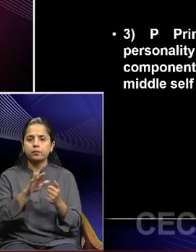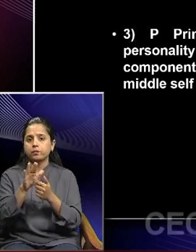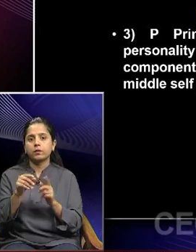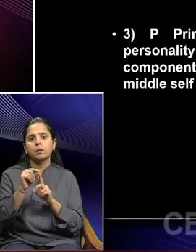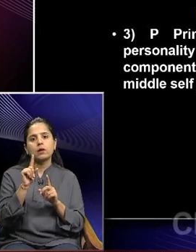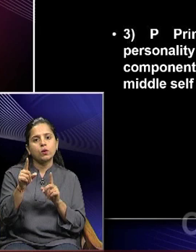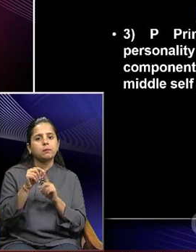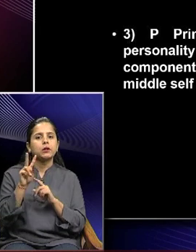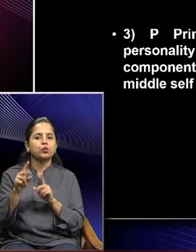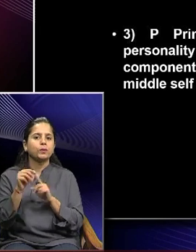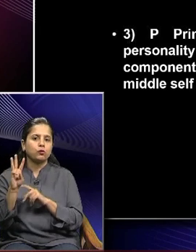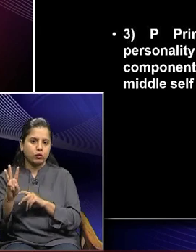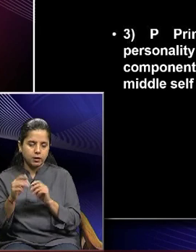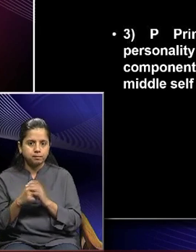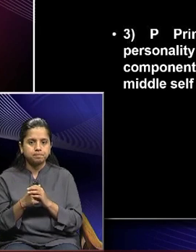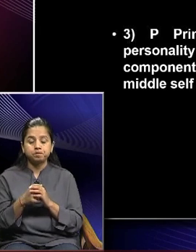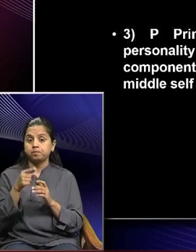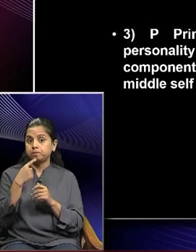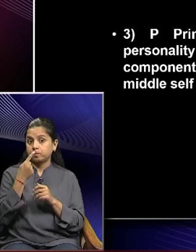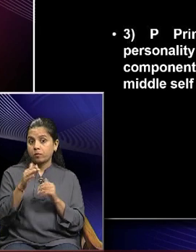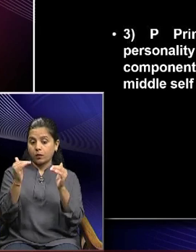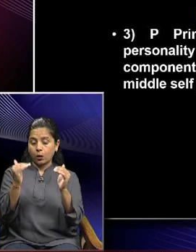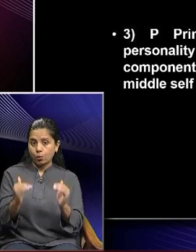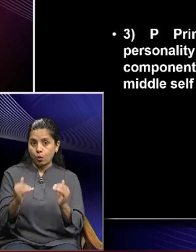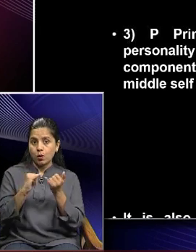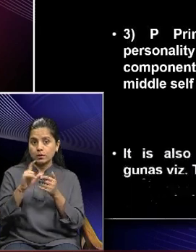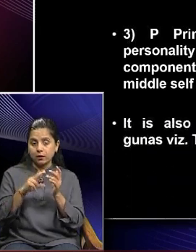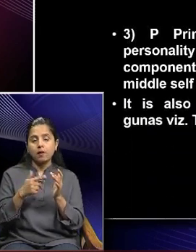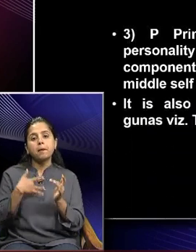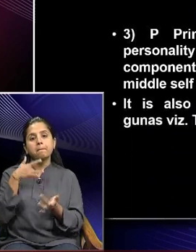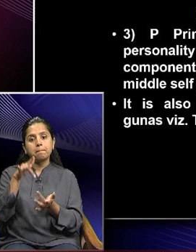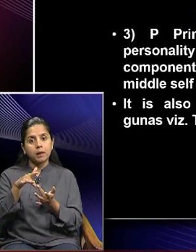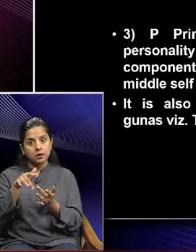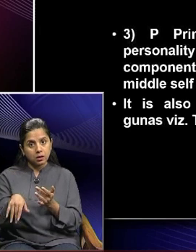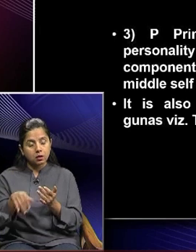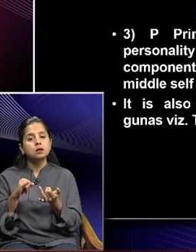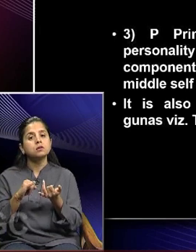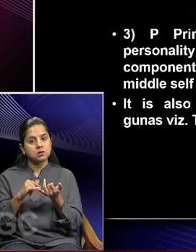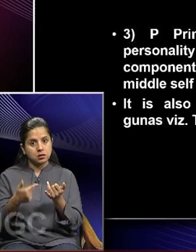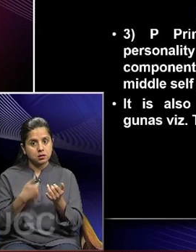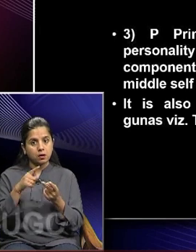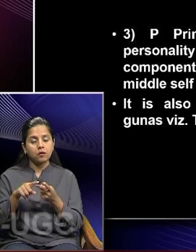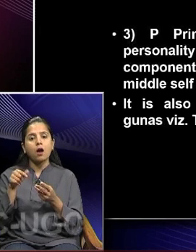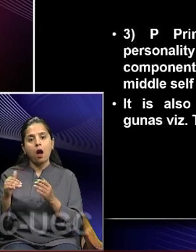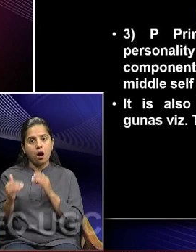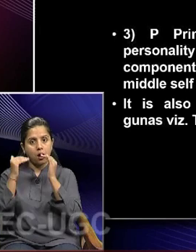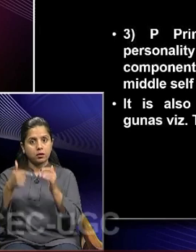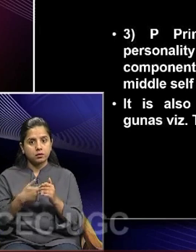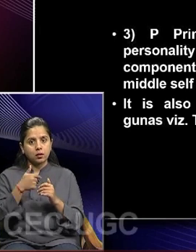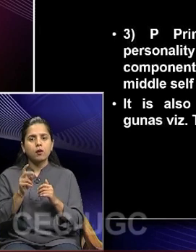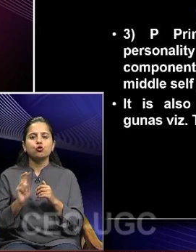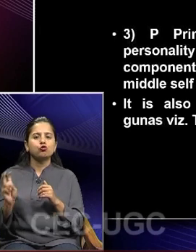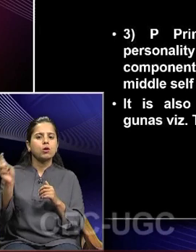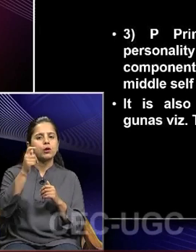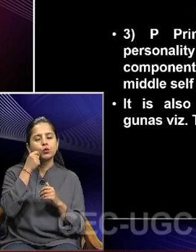P1, P2 and P3. Having said lower self, middle self and higher self, it is basically a journey of a